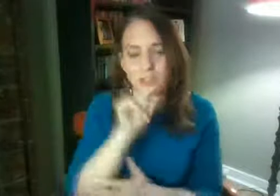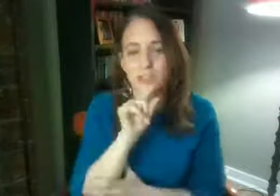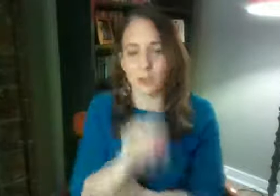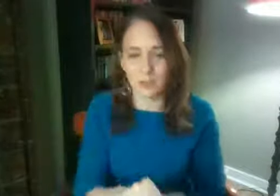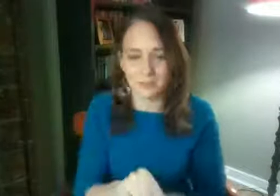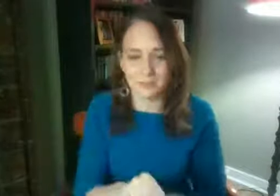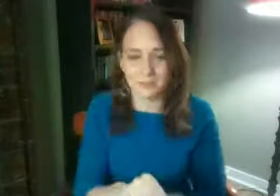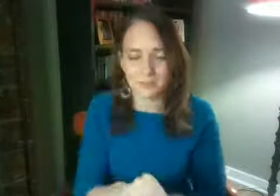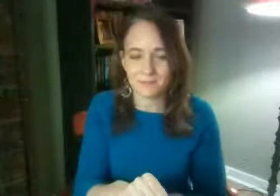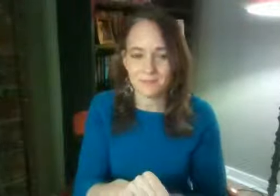for sure.